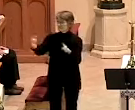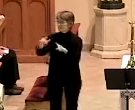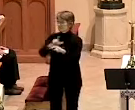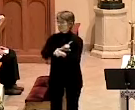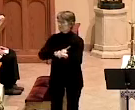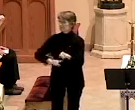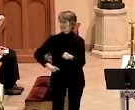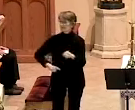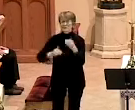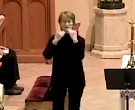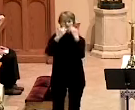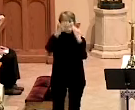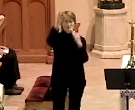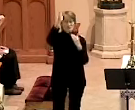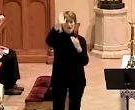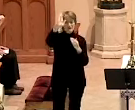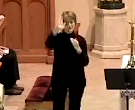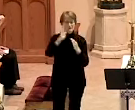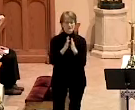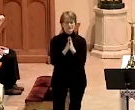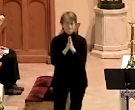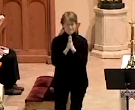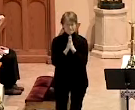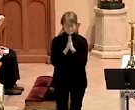of the Lord. Thanks be to God.